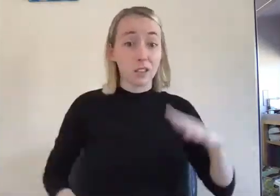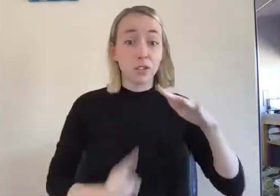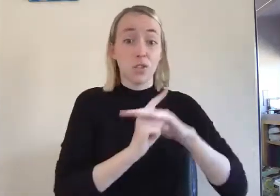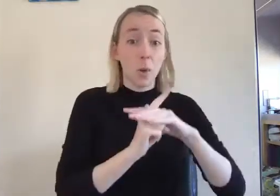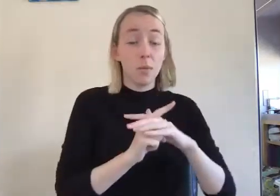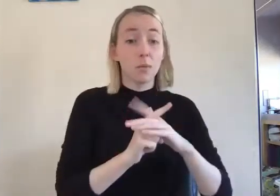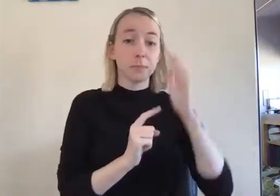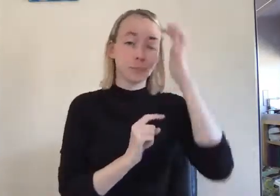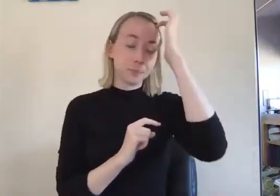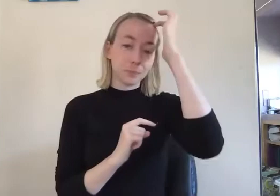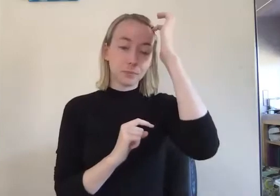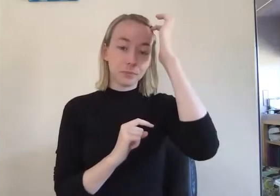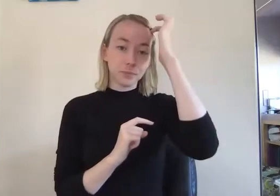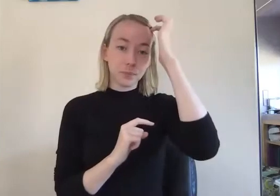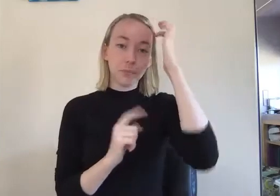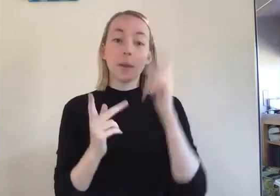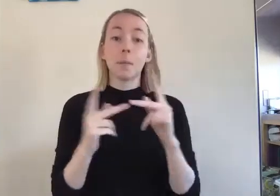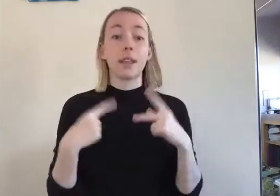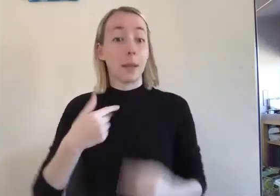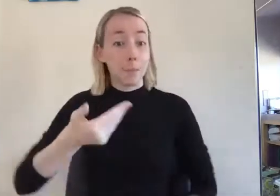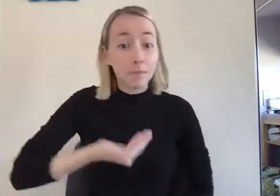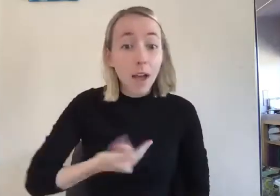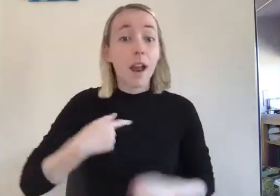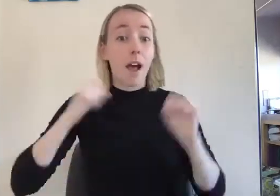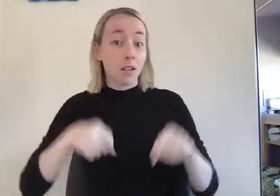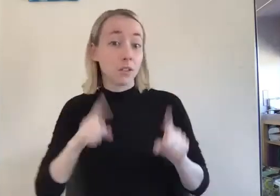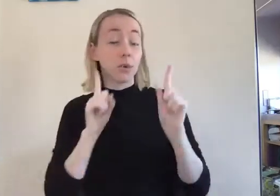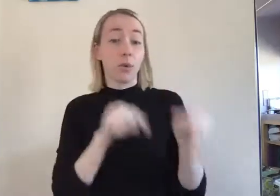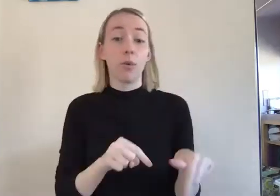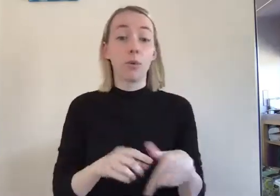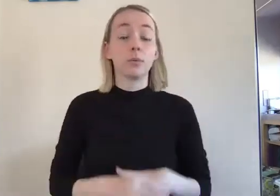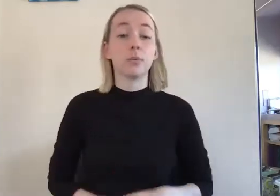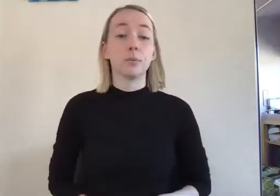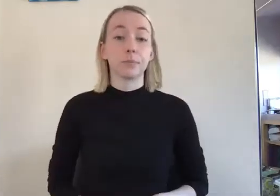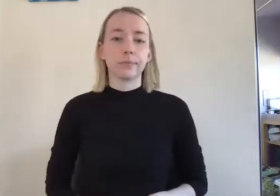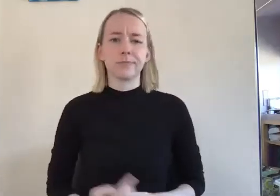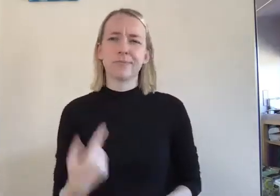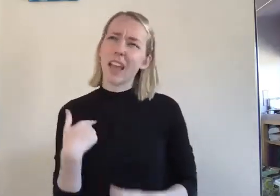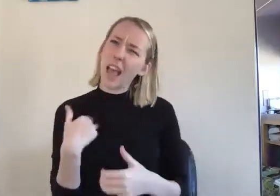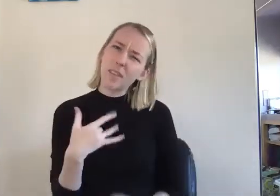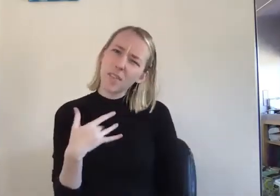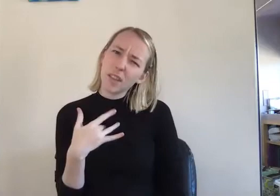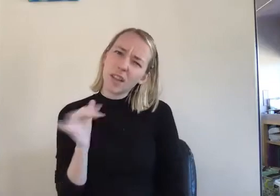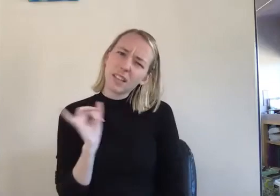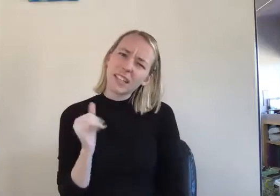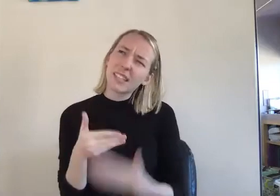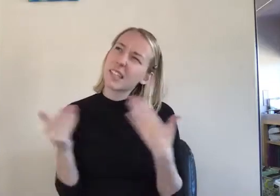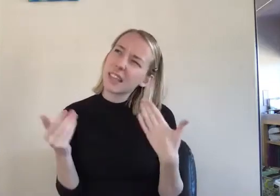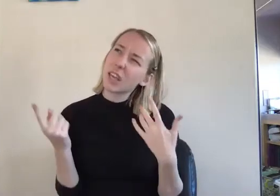show up at. That it was a space that I was invited to and I could come to. I would still, I don't know, I feel like this should be a